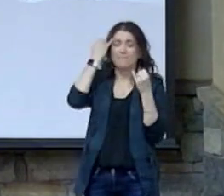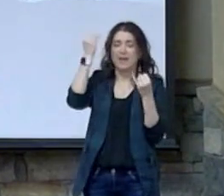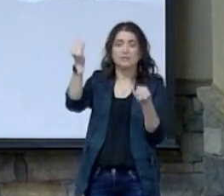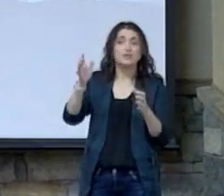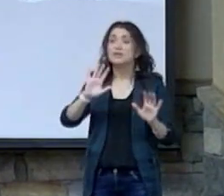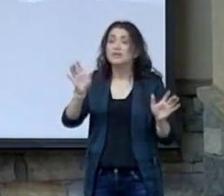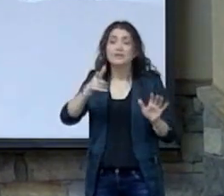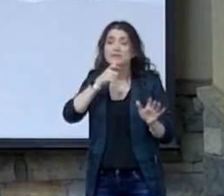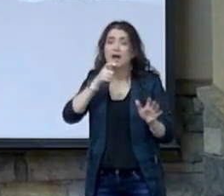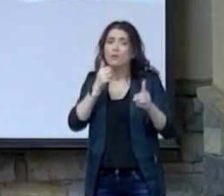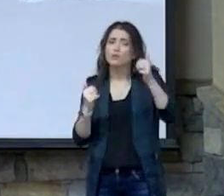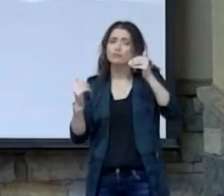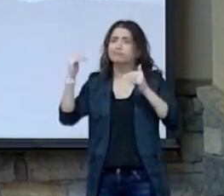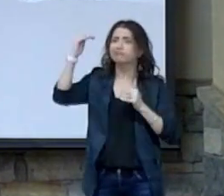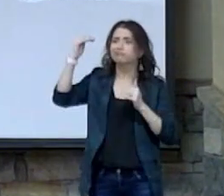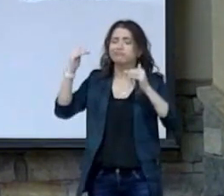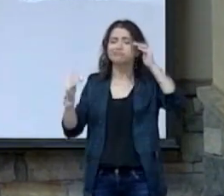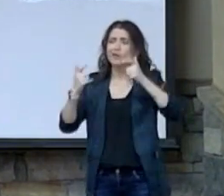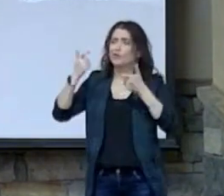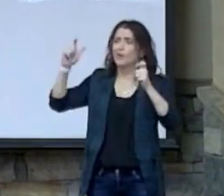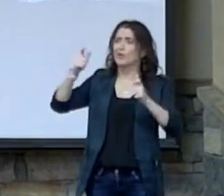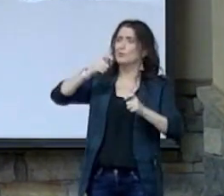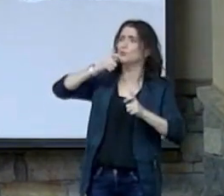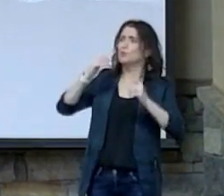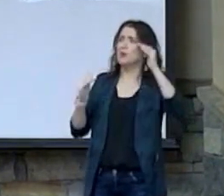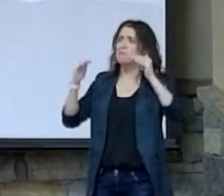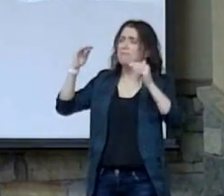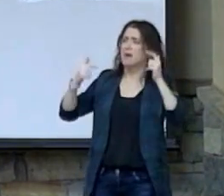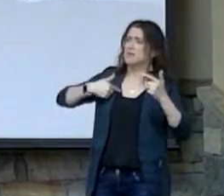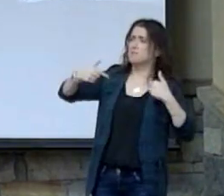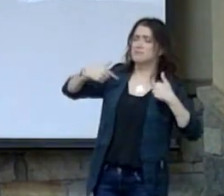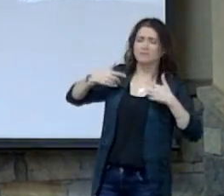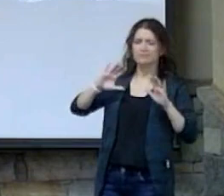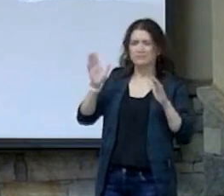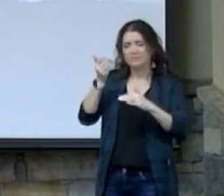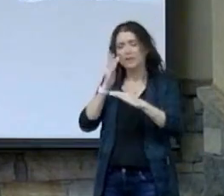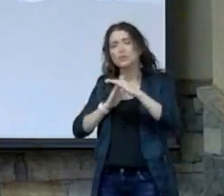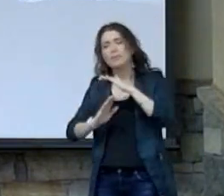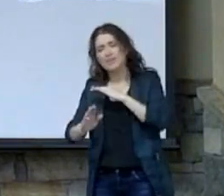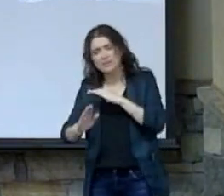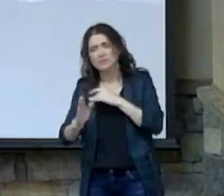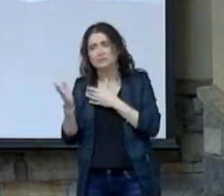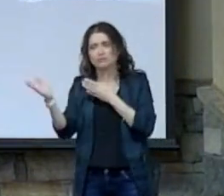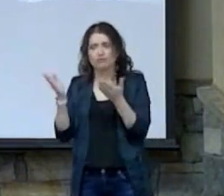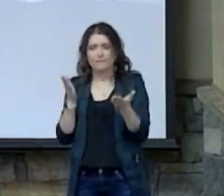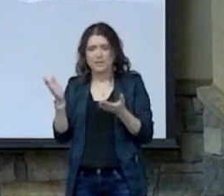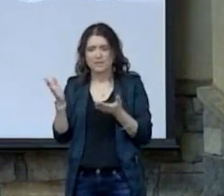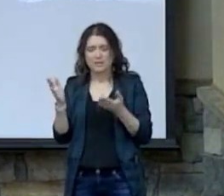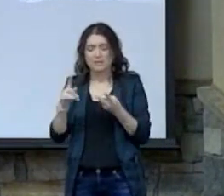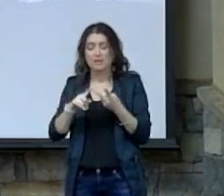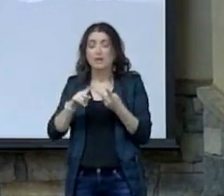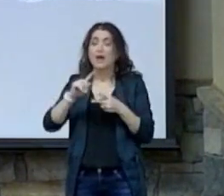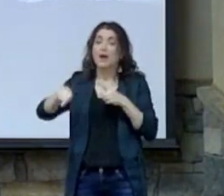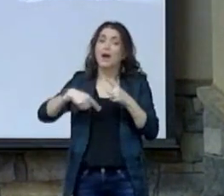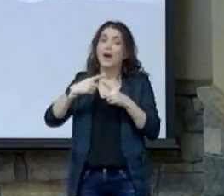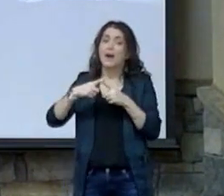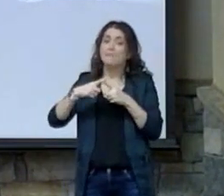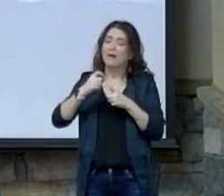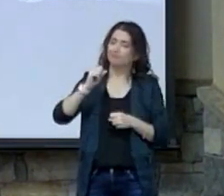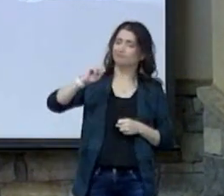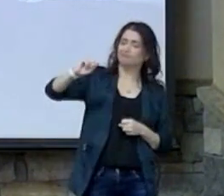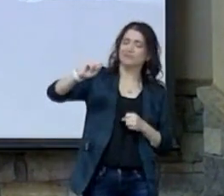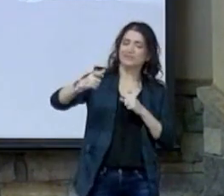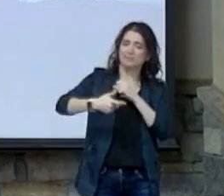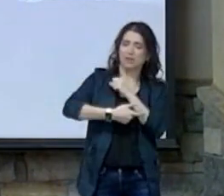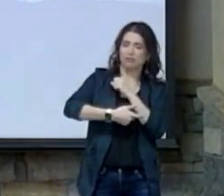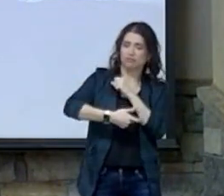who's going to be the greatest. It's going to be about humility and serving. It's going to be about resisting temptation.